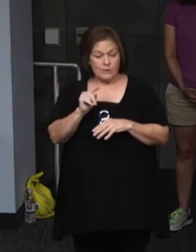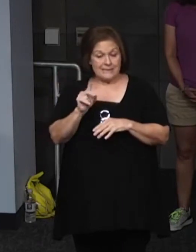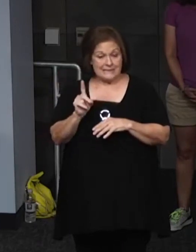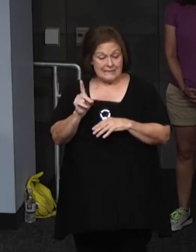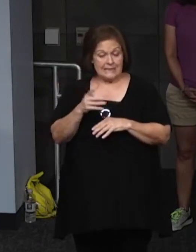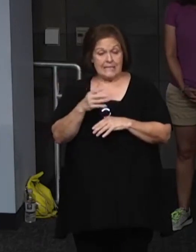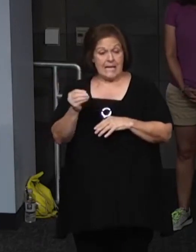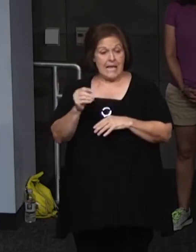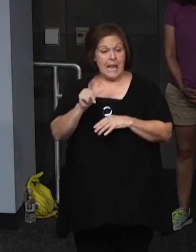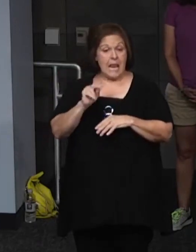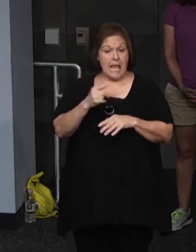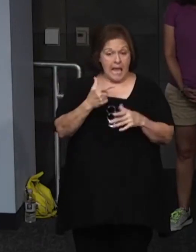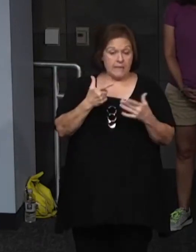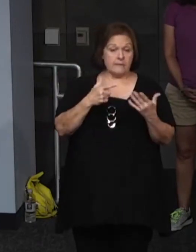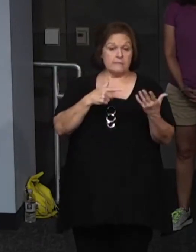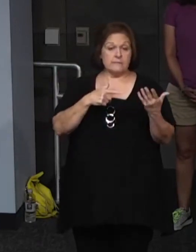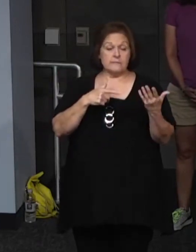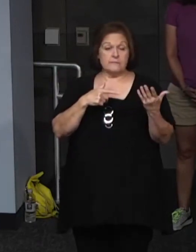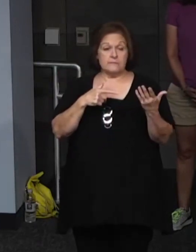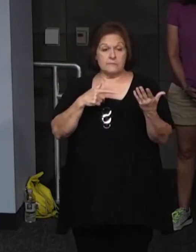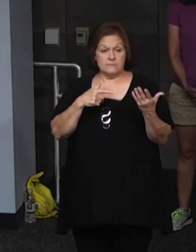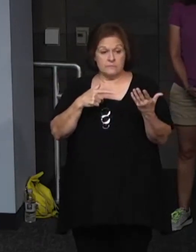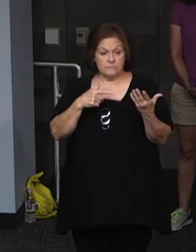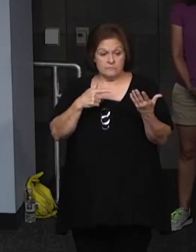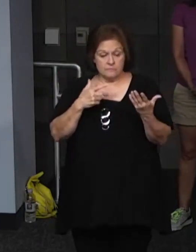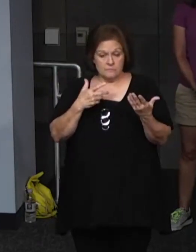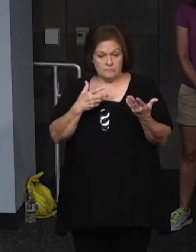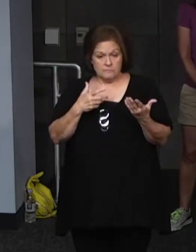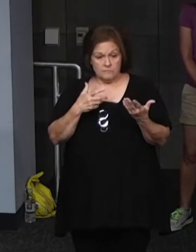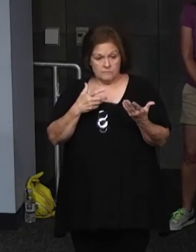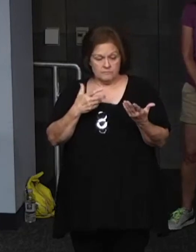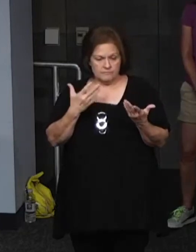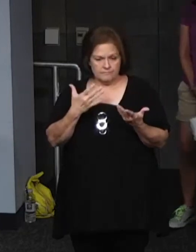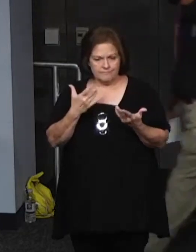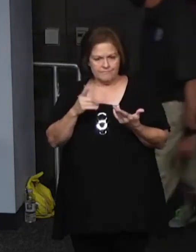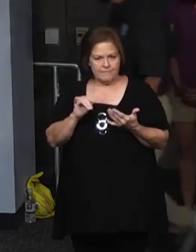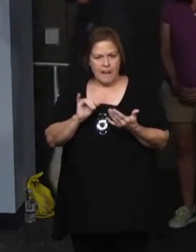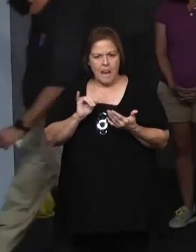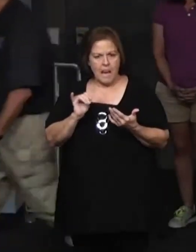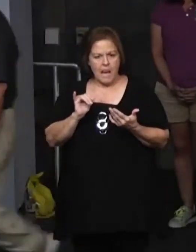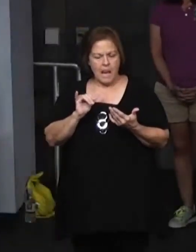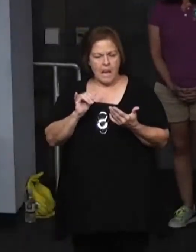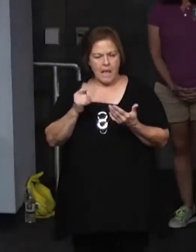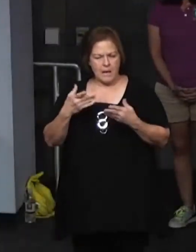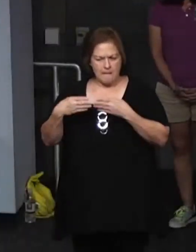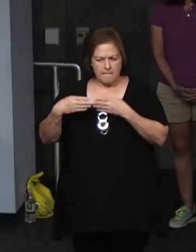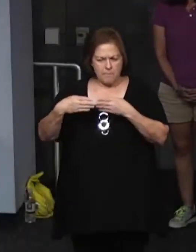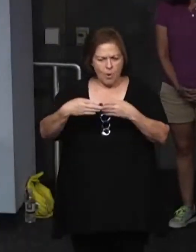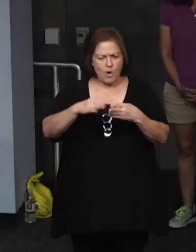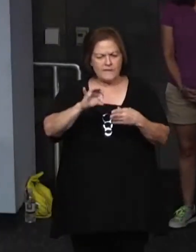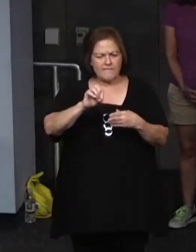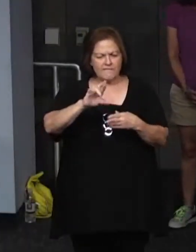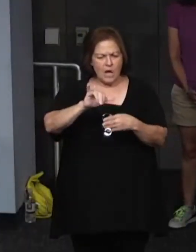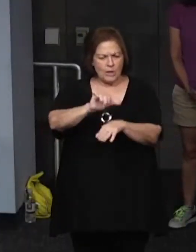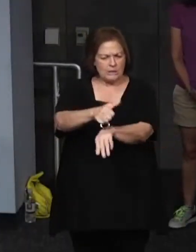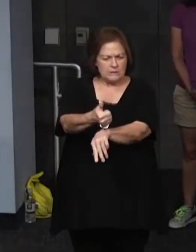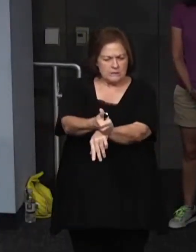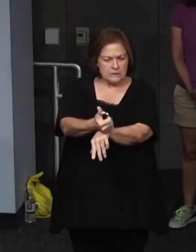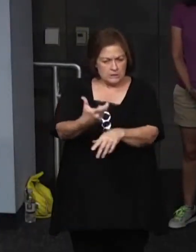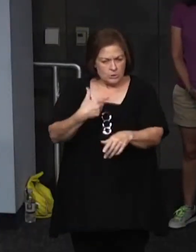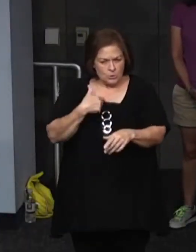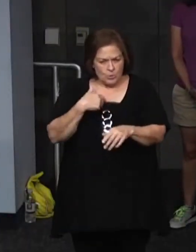DOTD and Lang are trying to get for lack of a better word, like a barge kind of ferry system in place. So